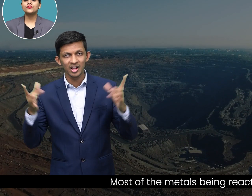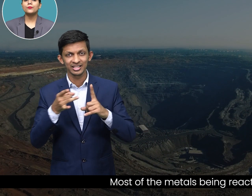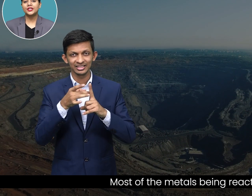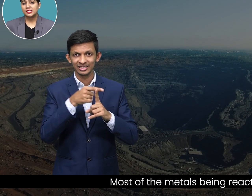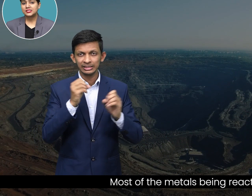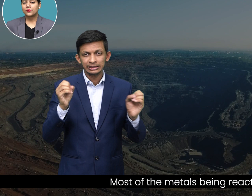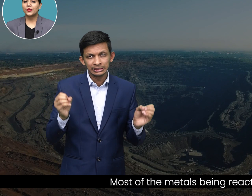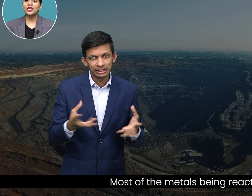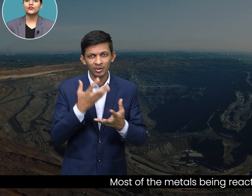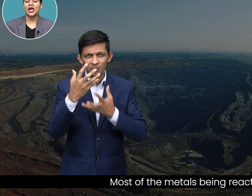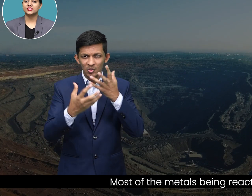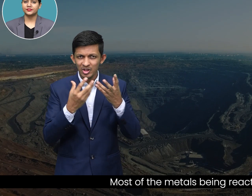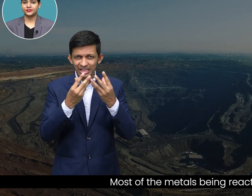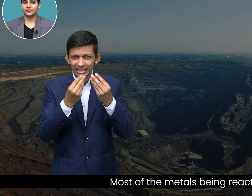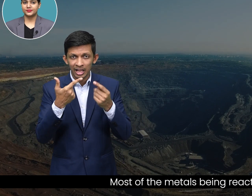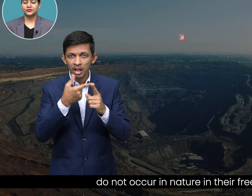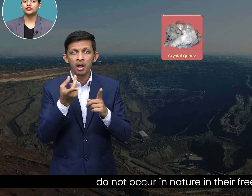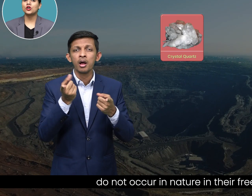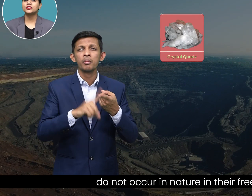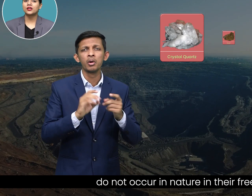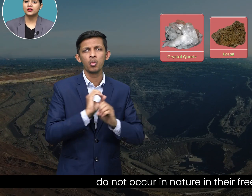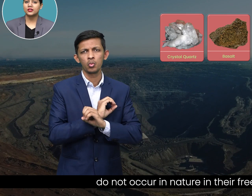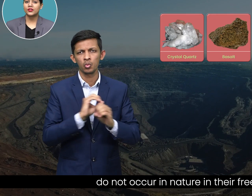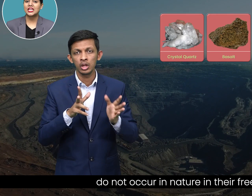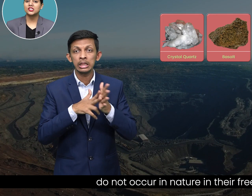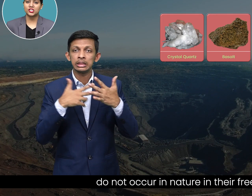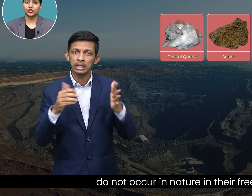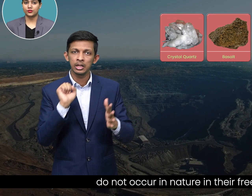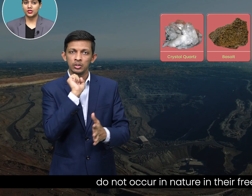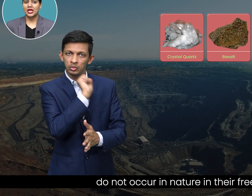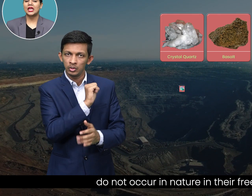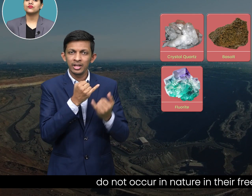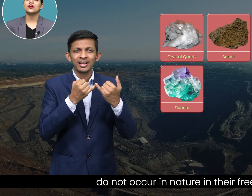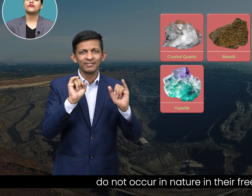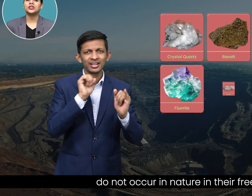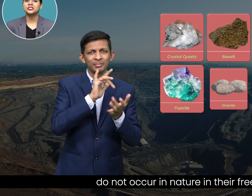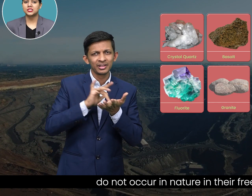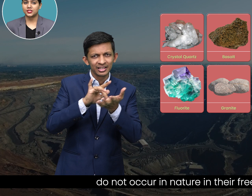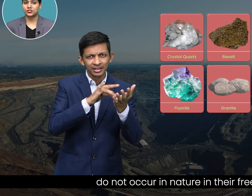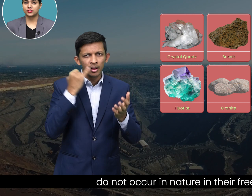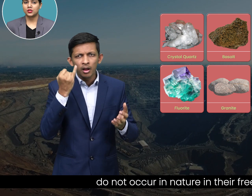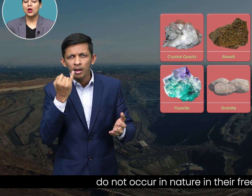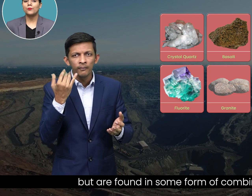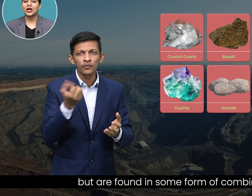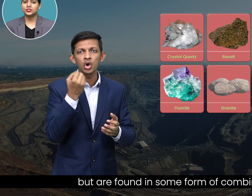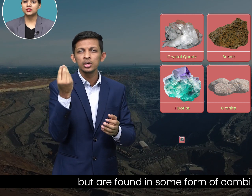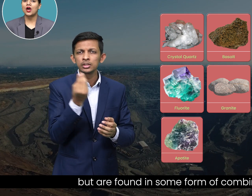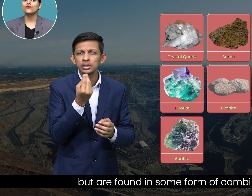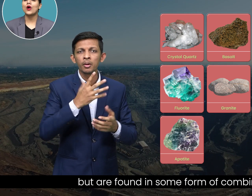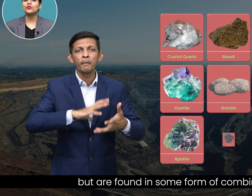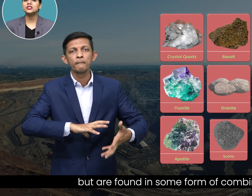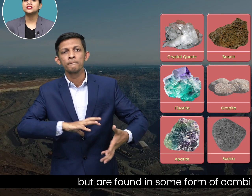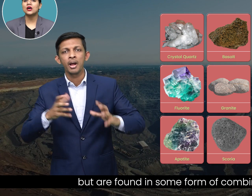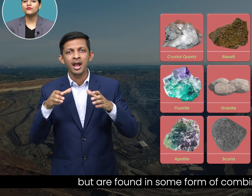Most of the metals, being reactive, do not occur in nature in their free state, but